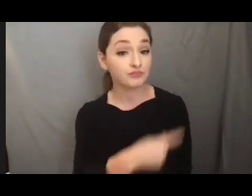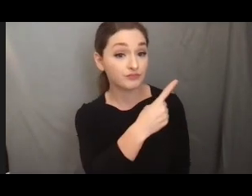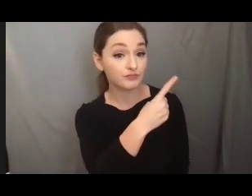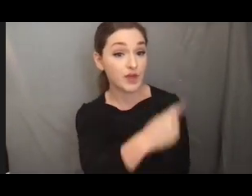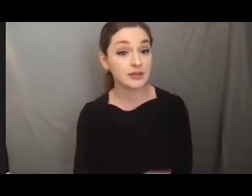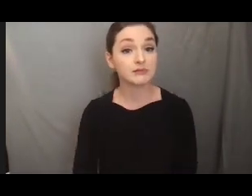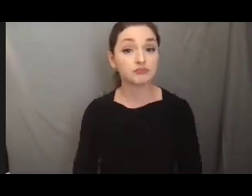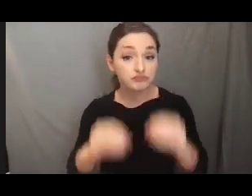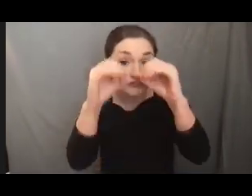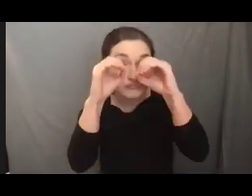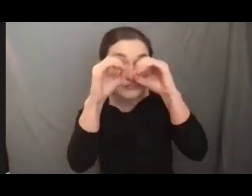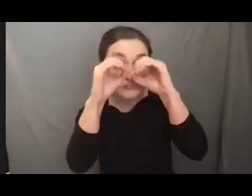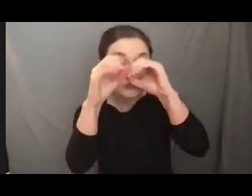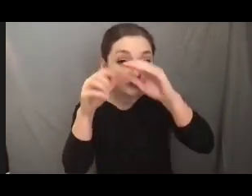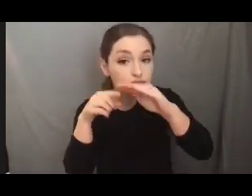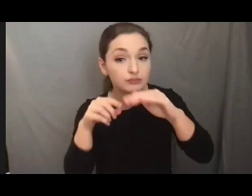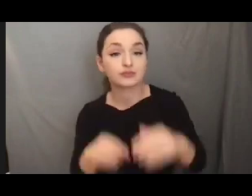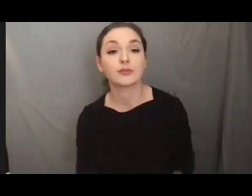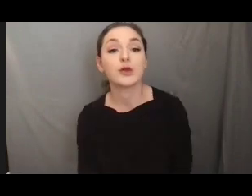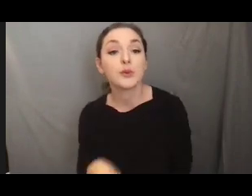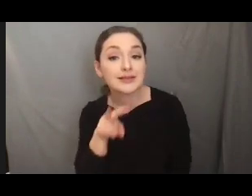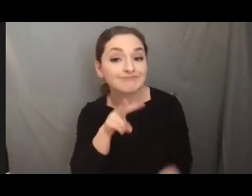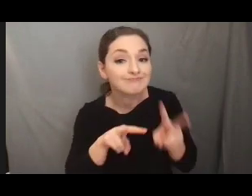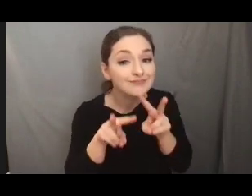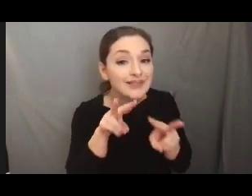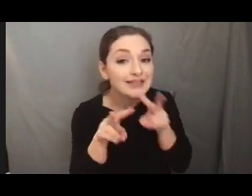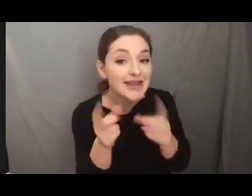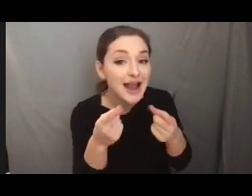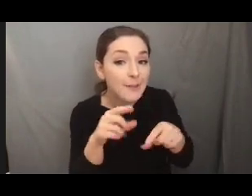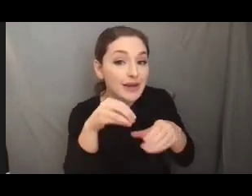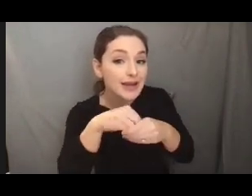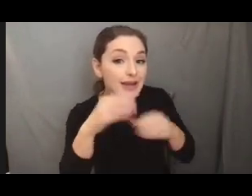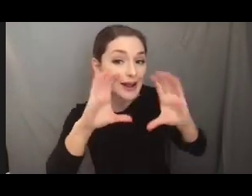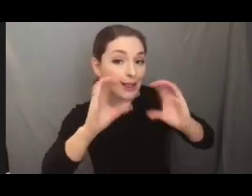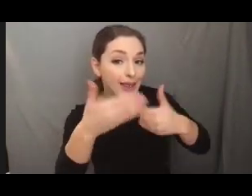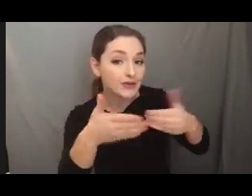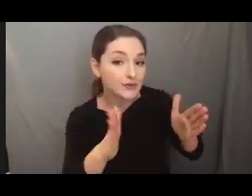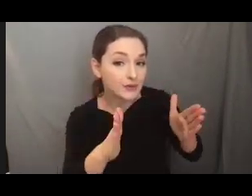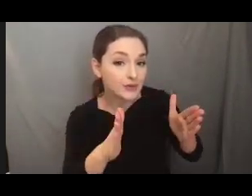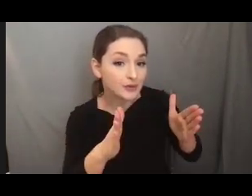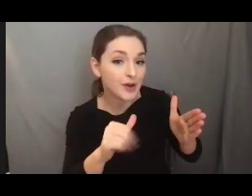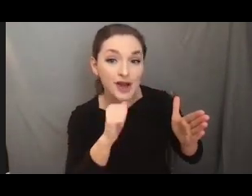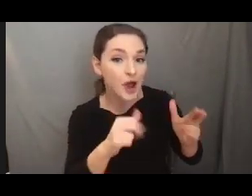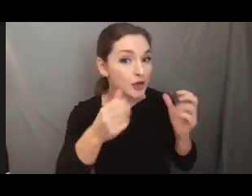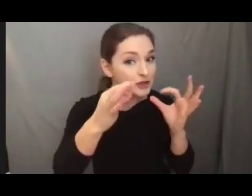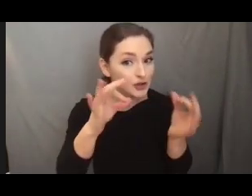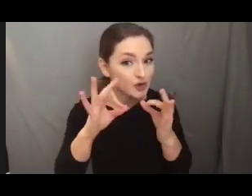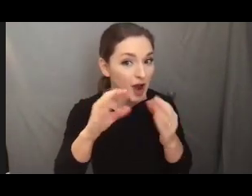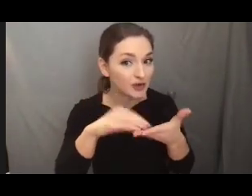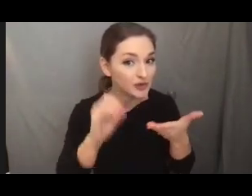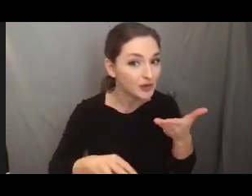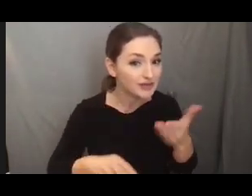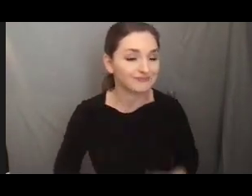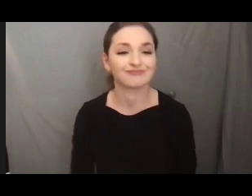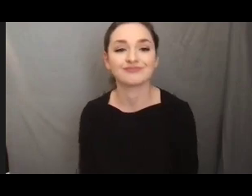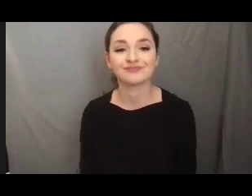binocular. And it says, look, our ducks are quacking the book. So it was to prevent people from just walking in. Love it. So as you come in